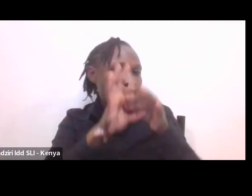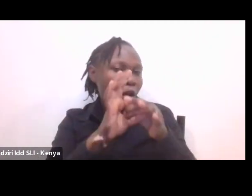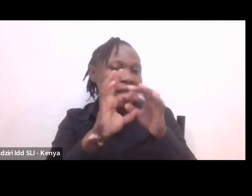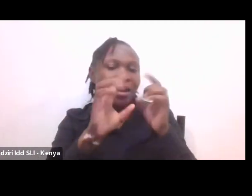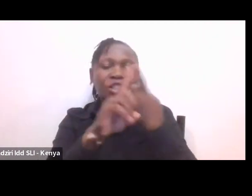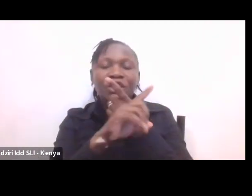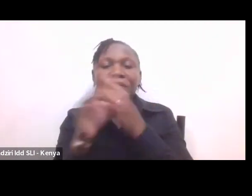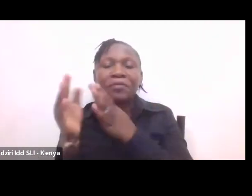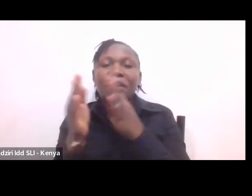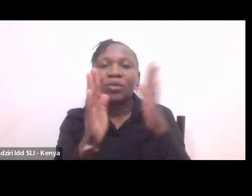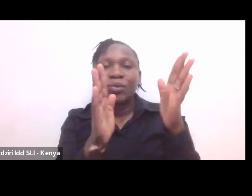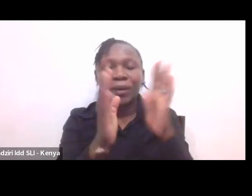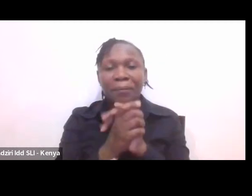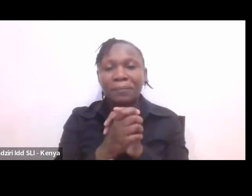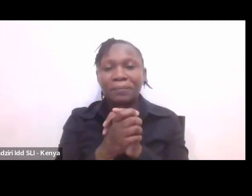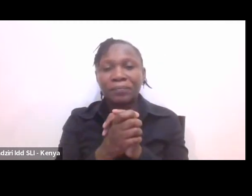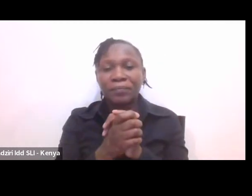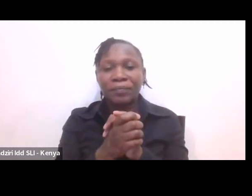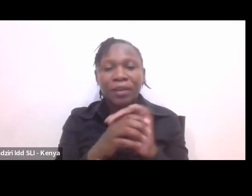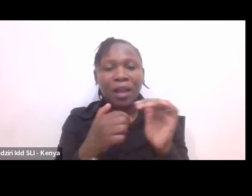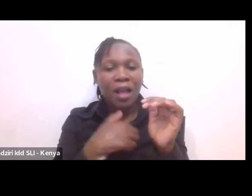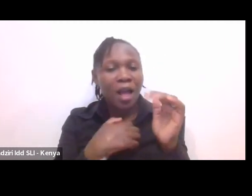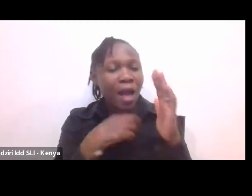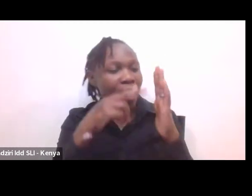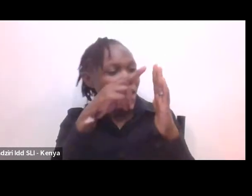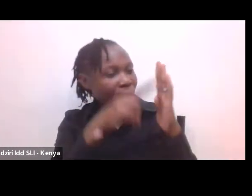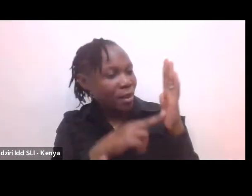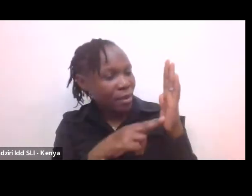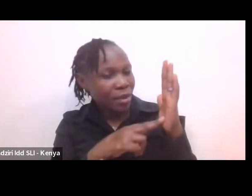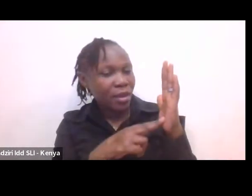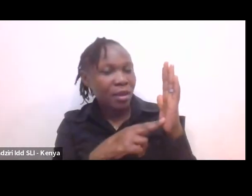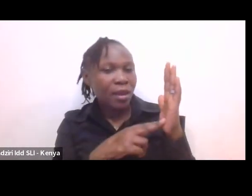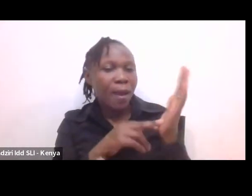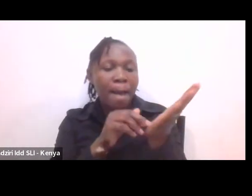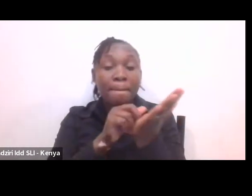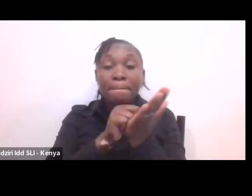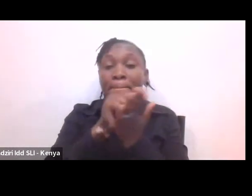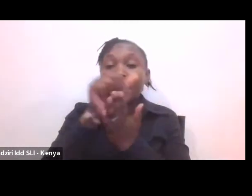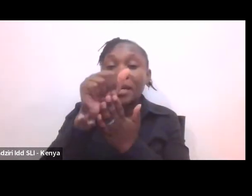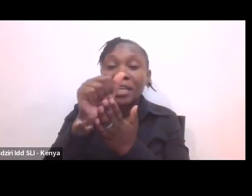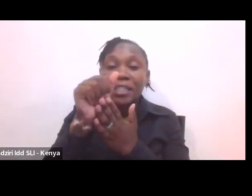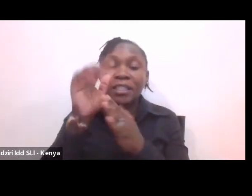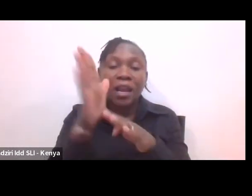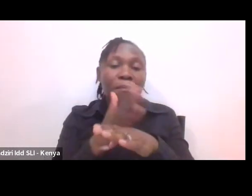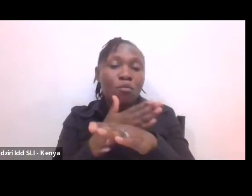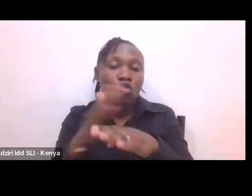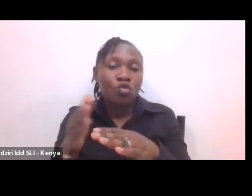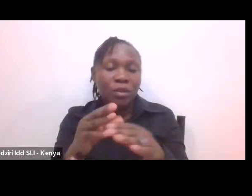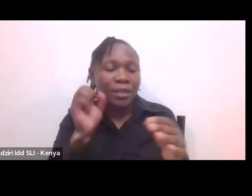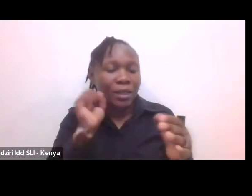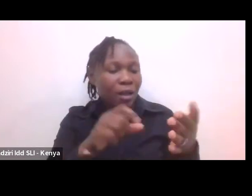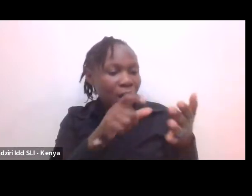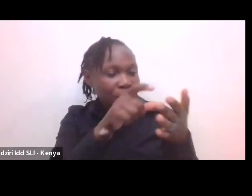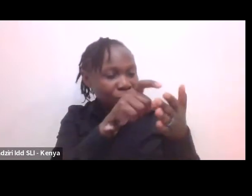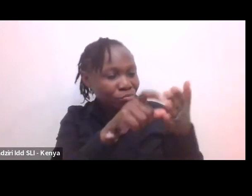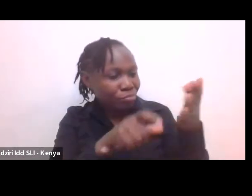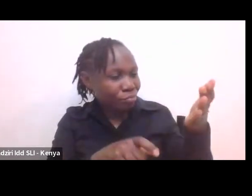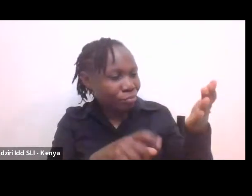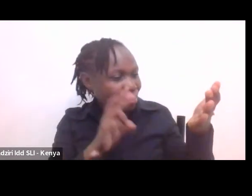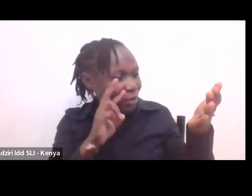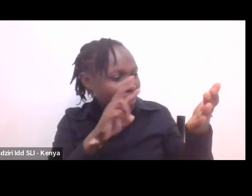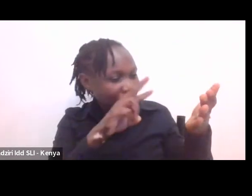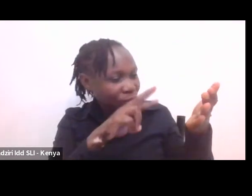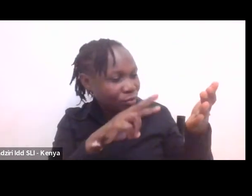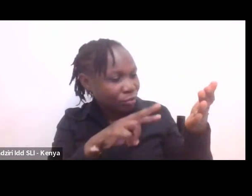ways. I read the printed music, not just mechanically, but musically, reading the articulation of the notes, the phrasing,